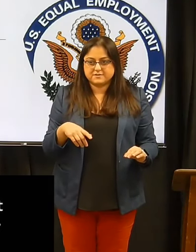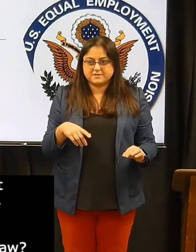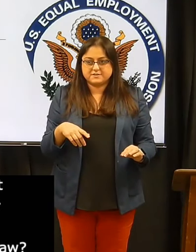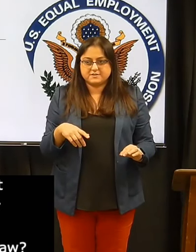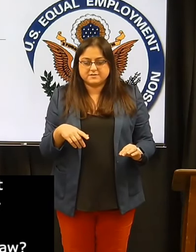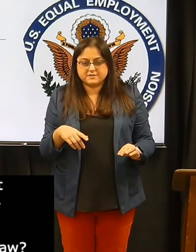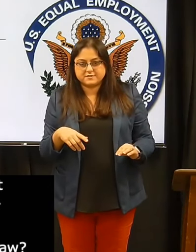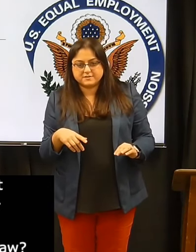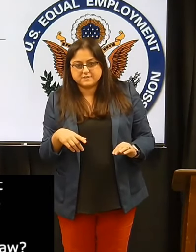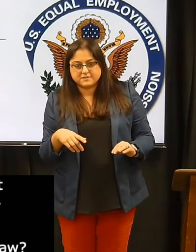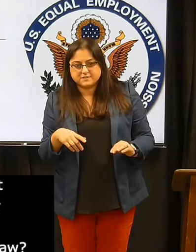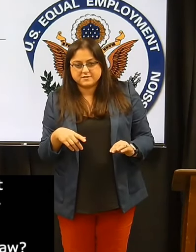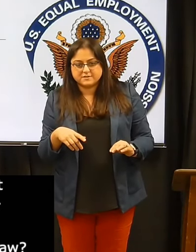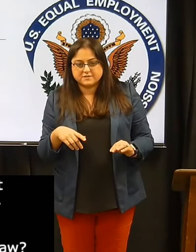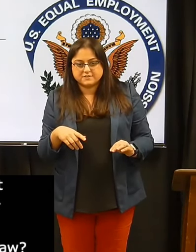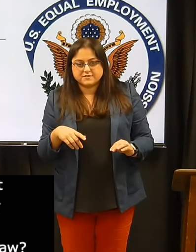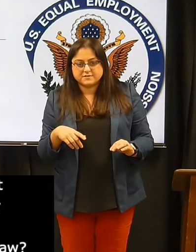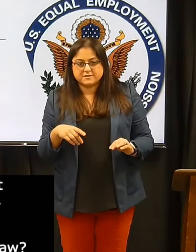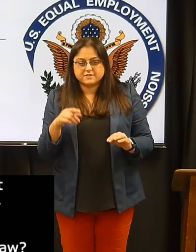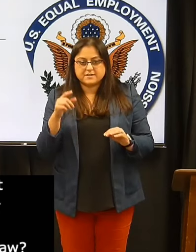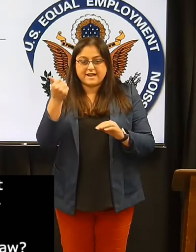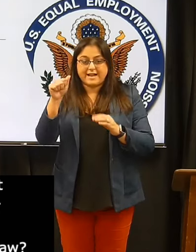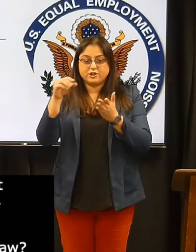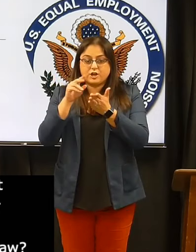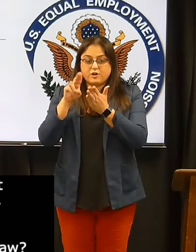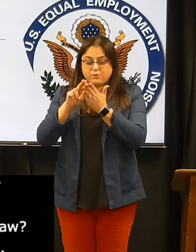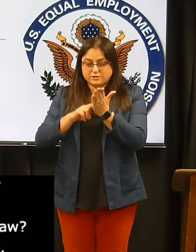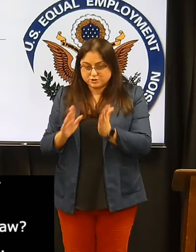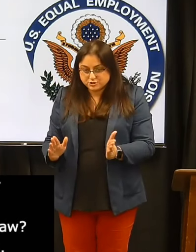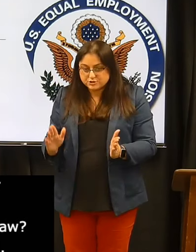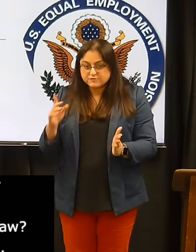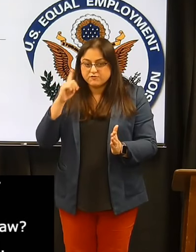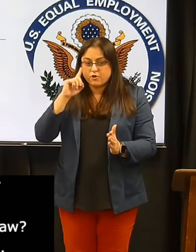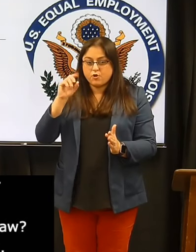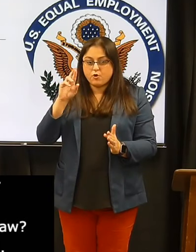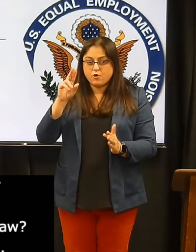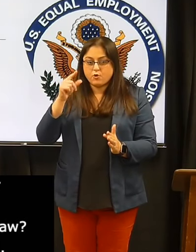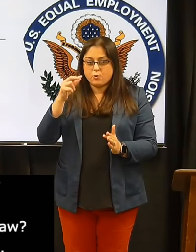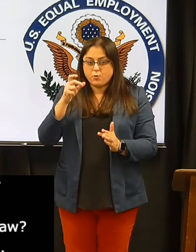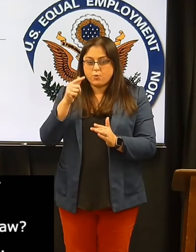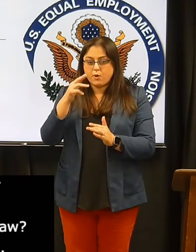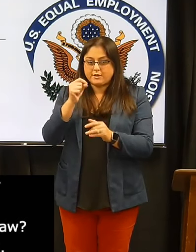I would say any contractor or grant receiving federal funds.